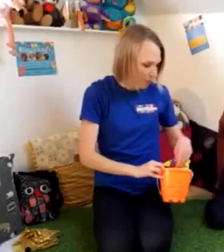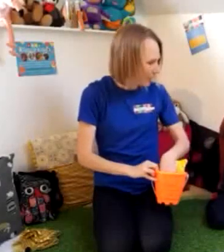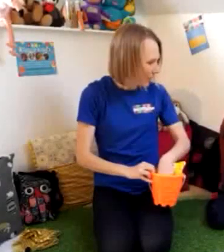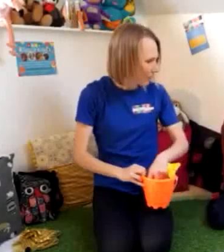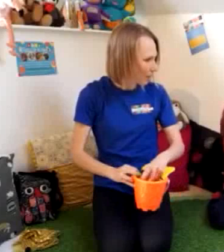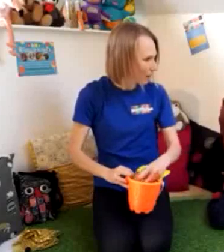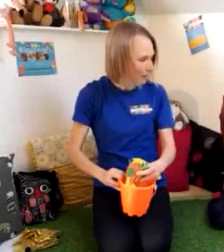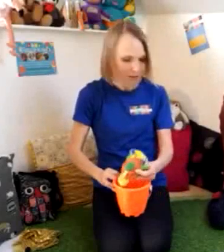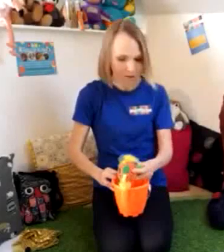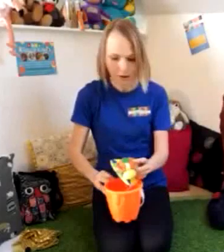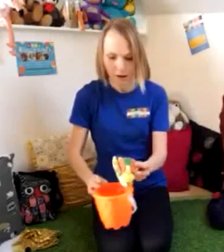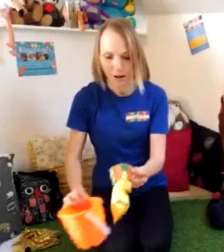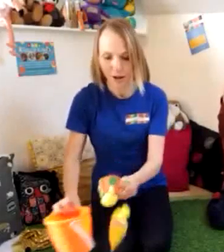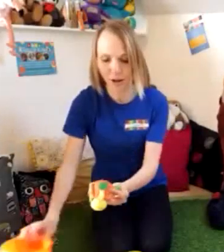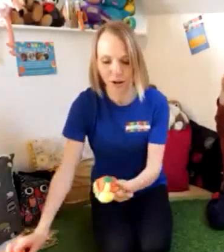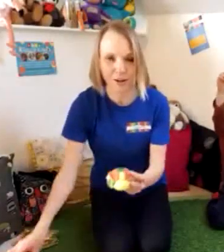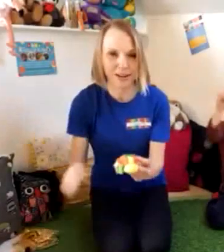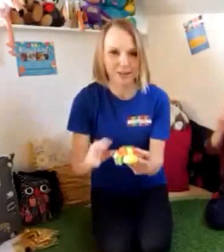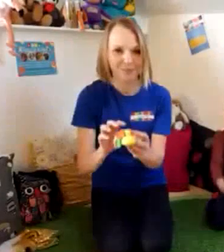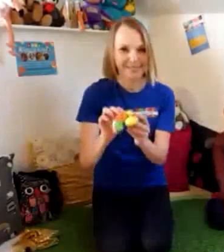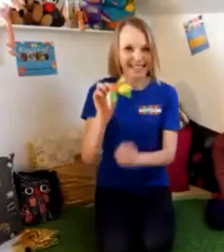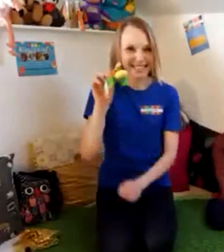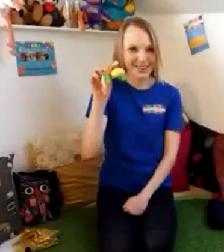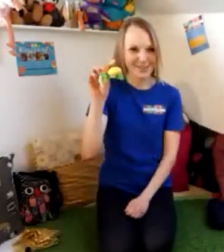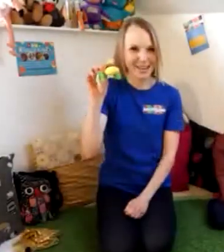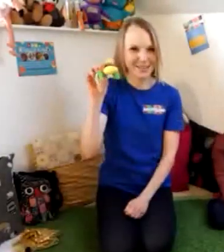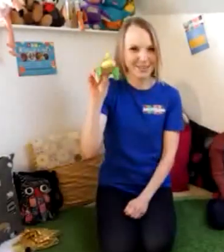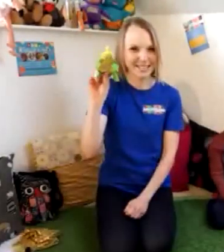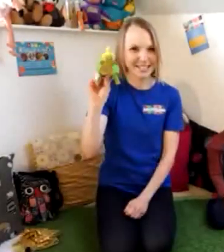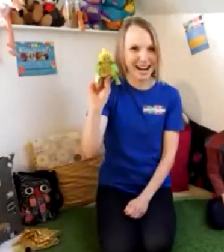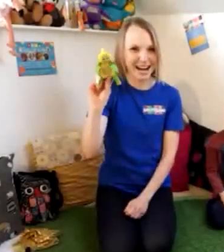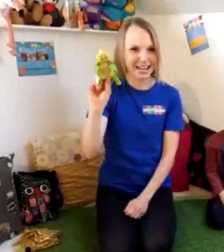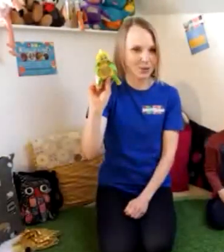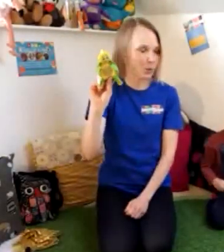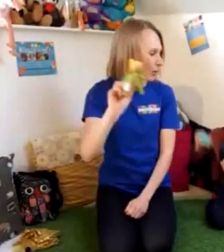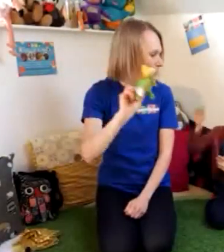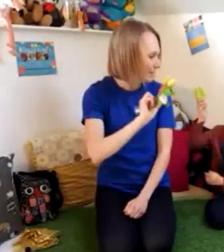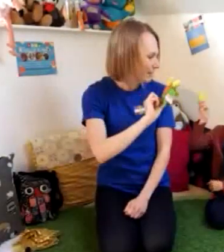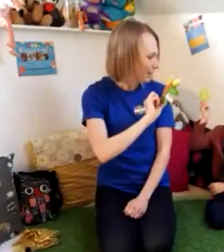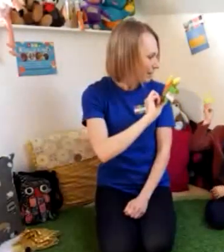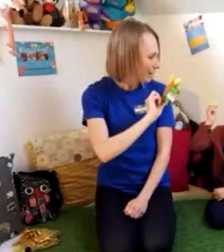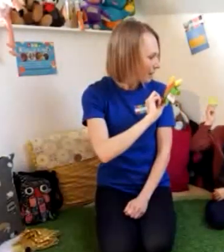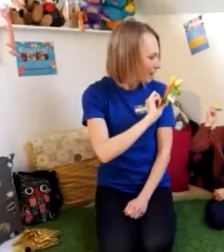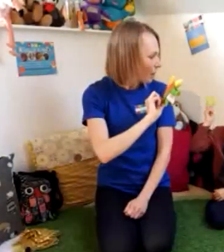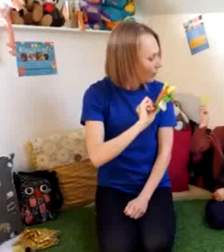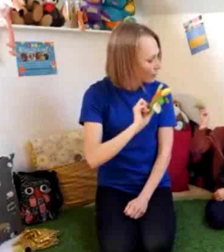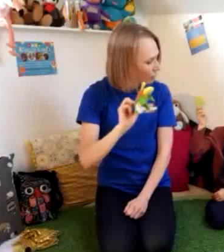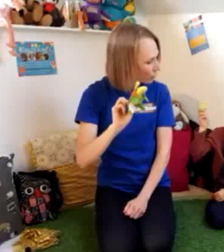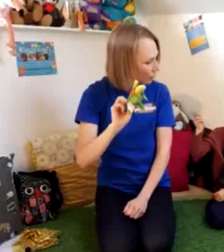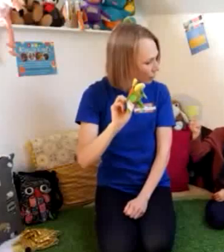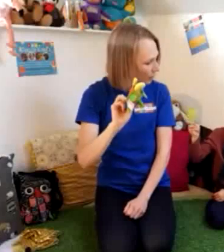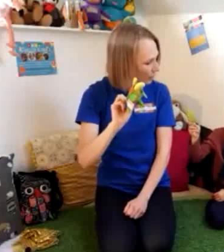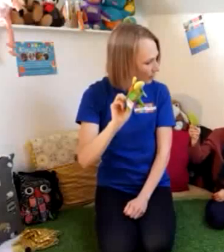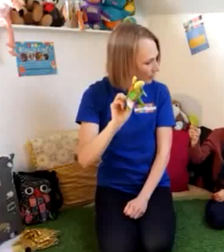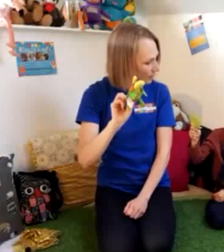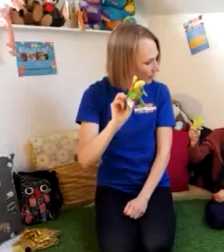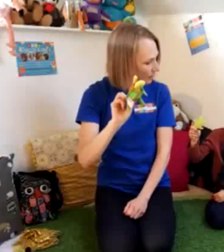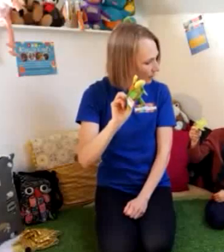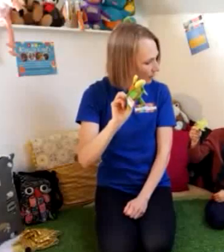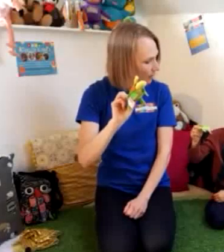that one? Look, it's our favourite sign. We always... Tortoise. Oh, it's not a tortoise. Well,